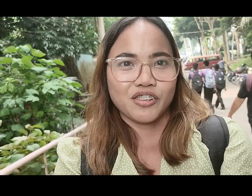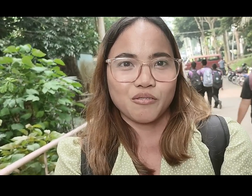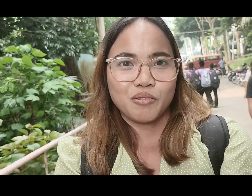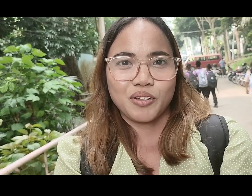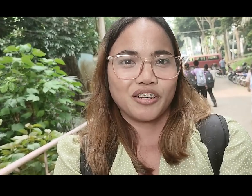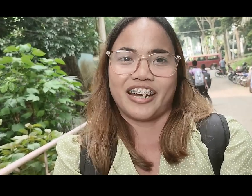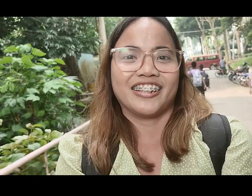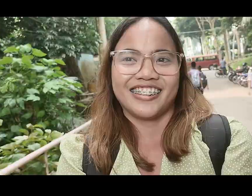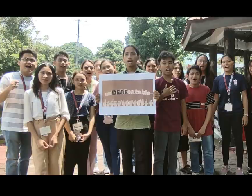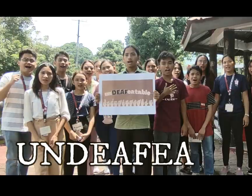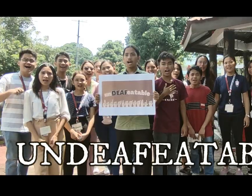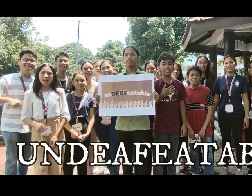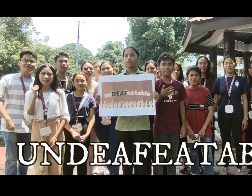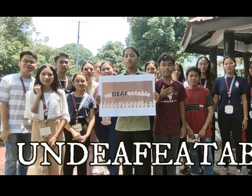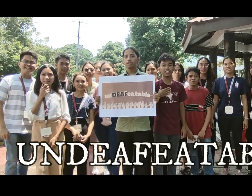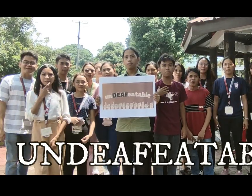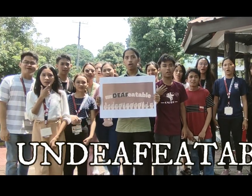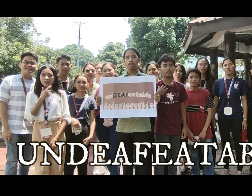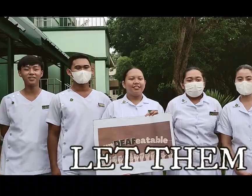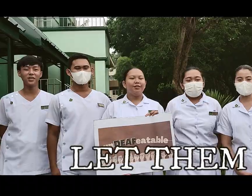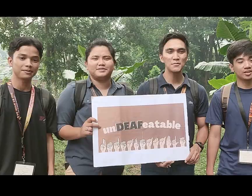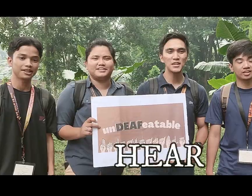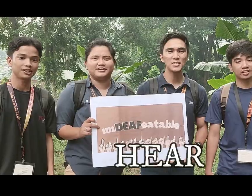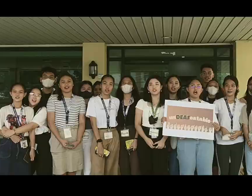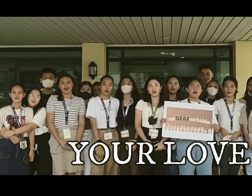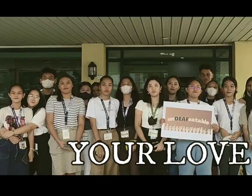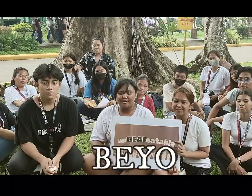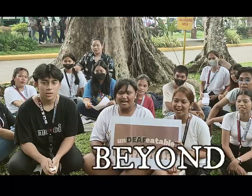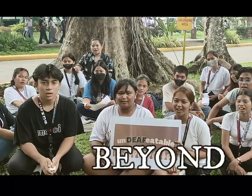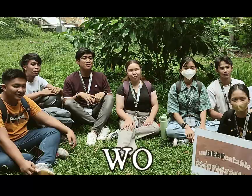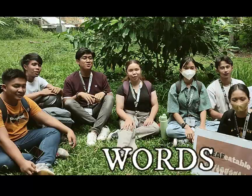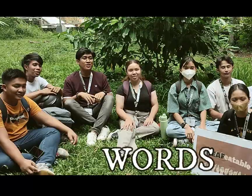everything will be alright. Undefeatable! Never hear of the adverse!